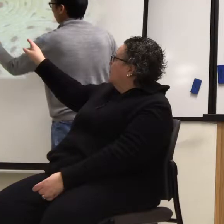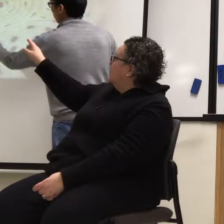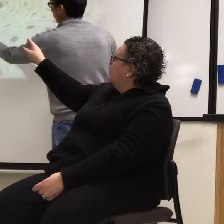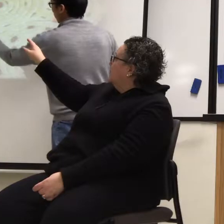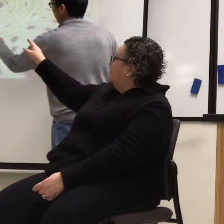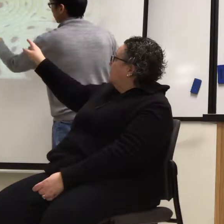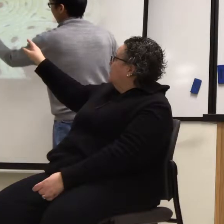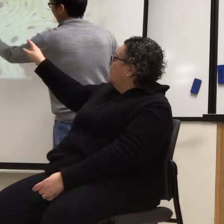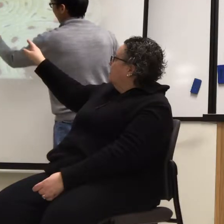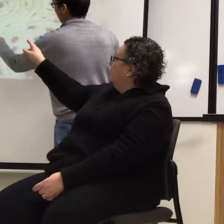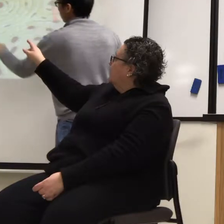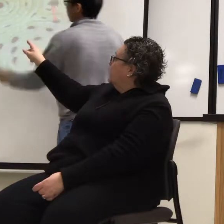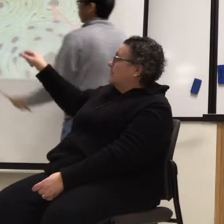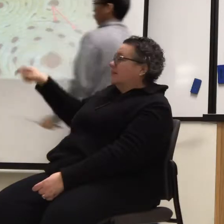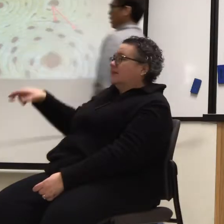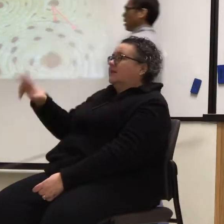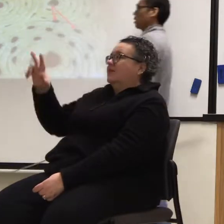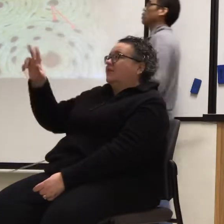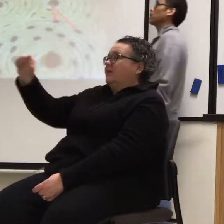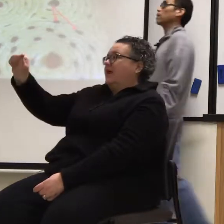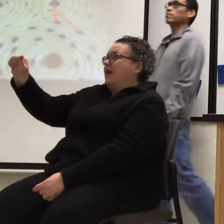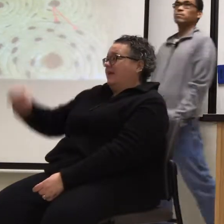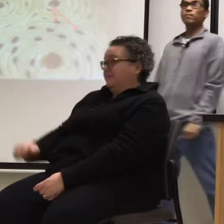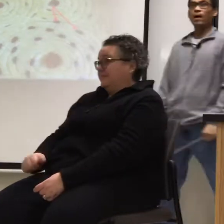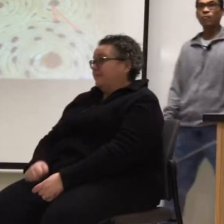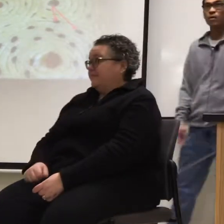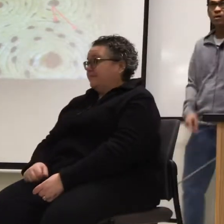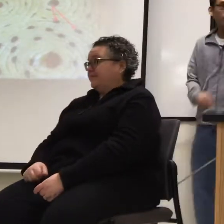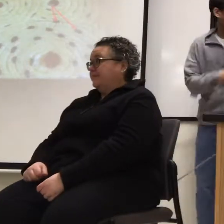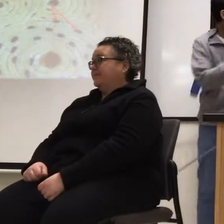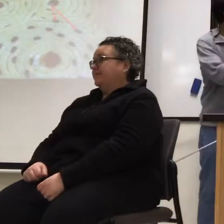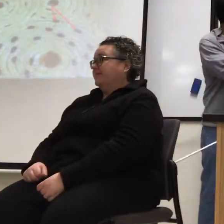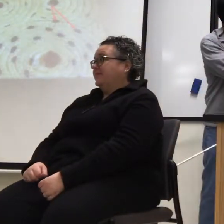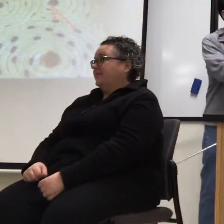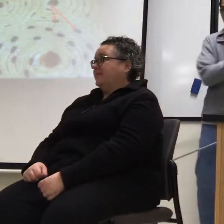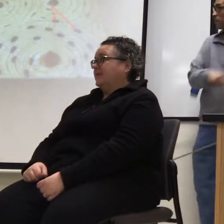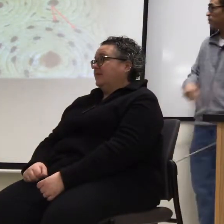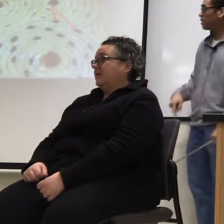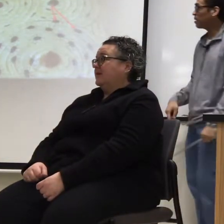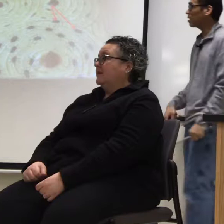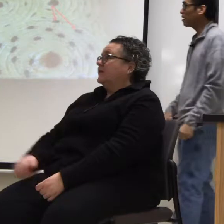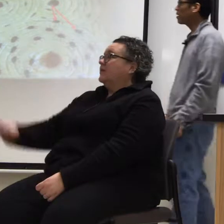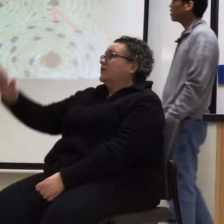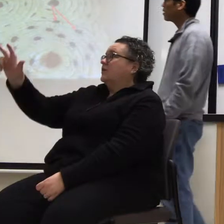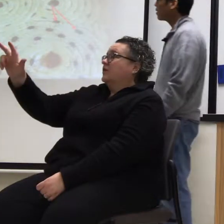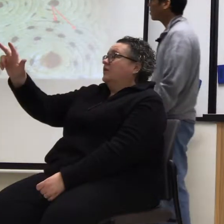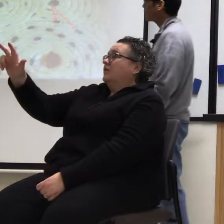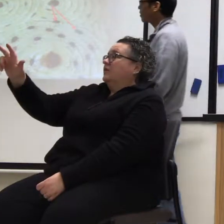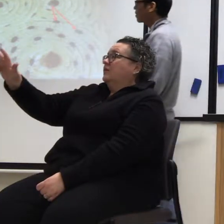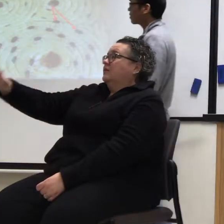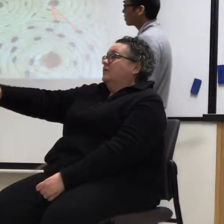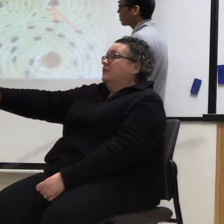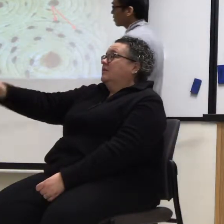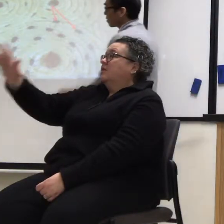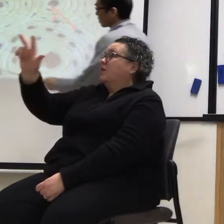3A. I'm sorry, 3A, yes. 3A. Okay, so then 3B.